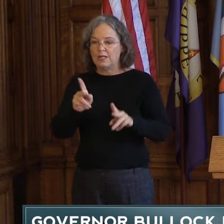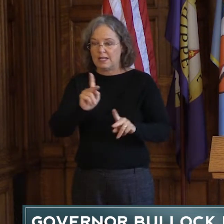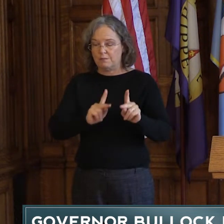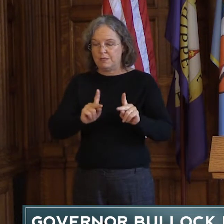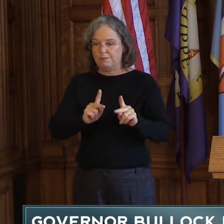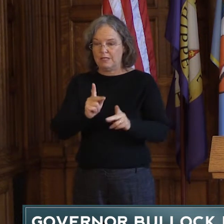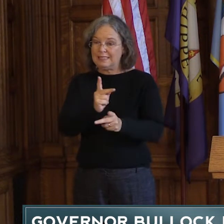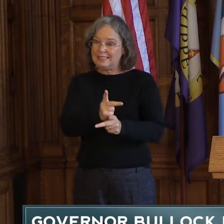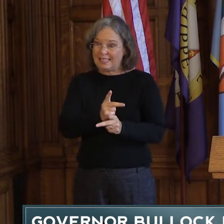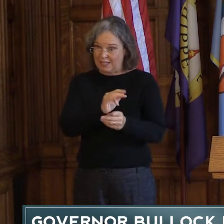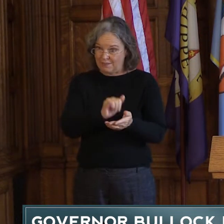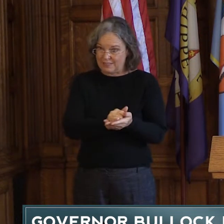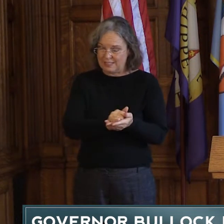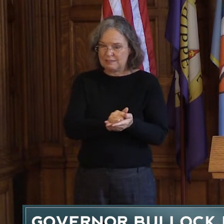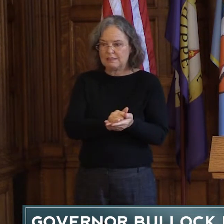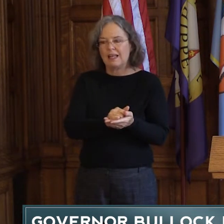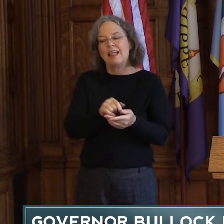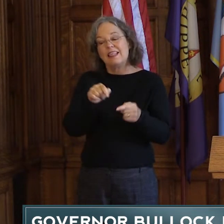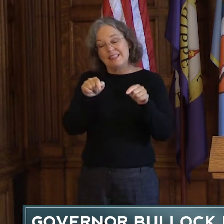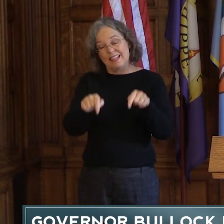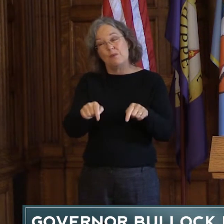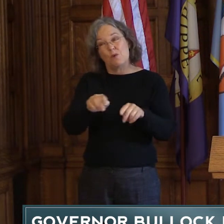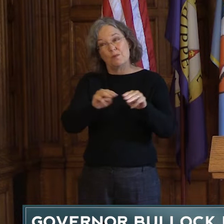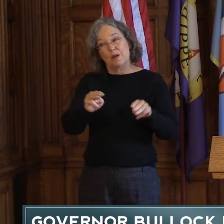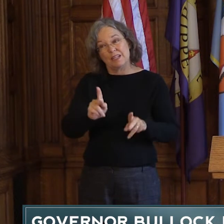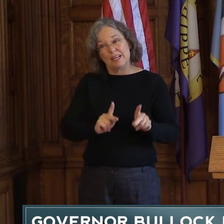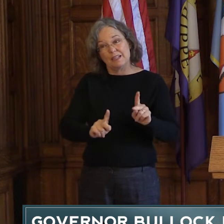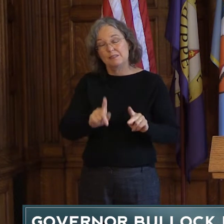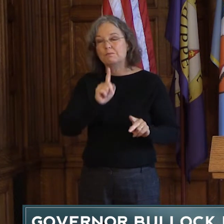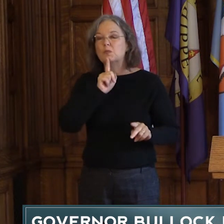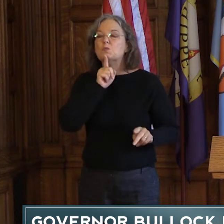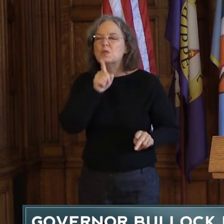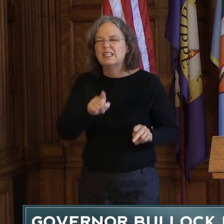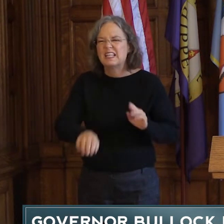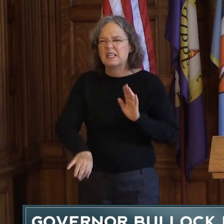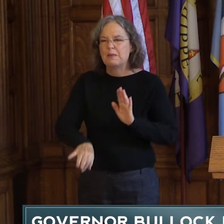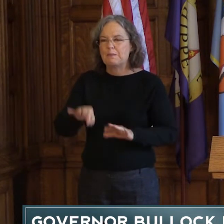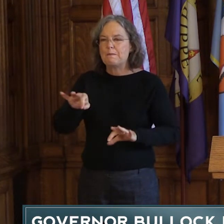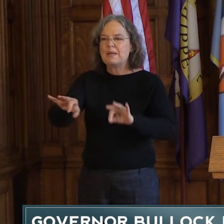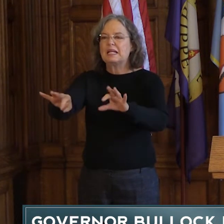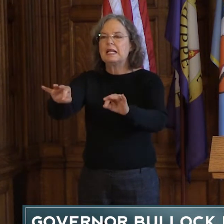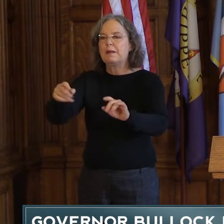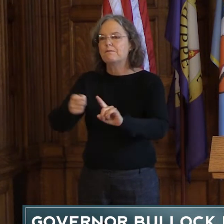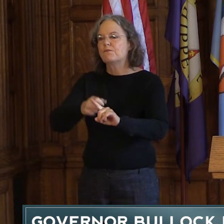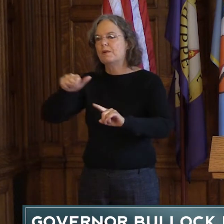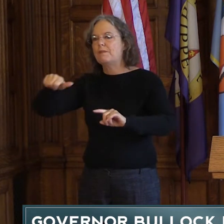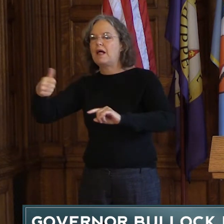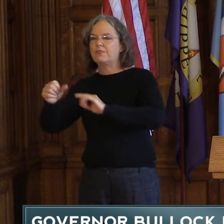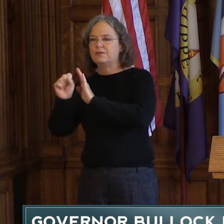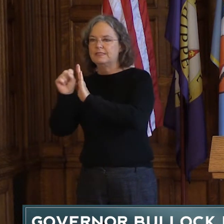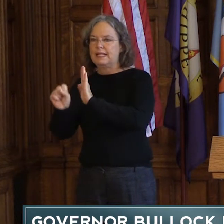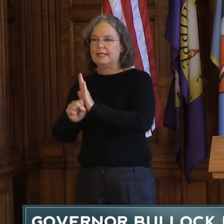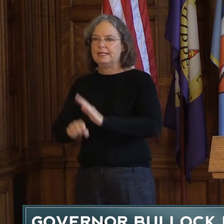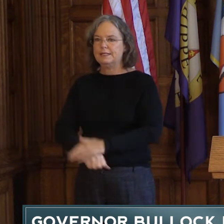this, while they were Montanans, they actually contracted the disease, my understanding is, in other states.